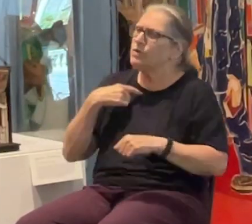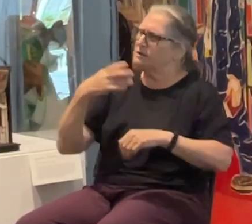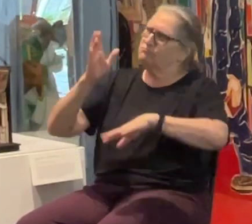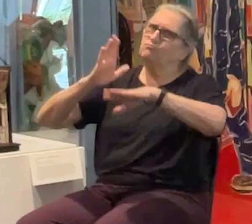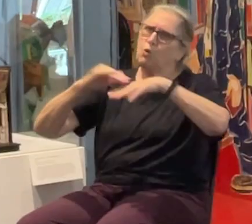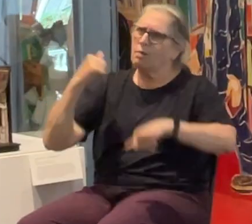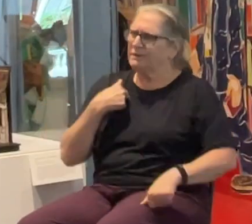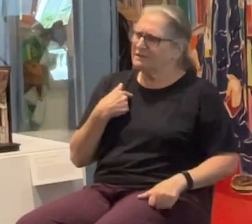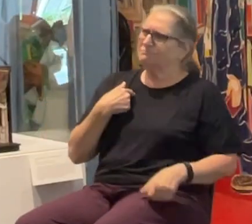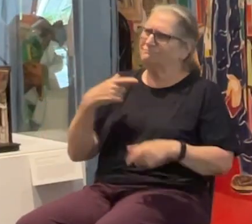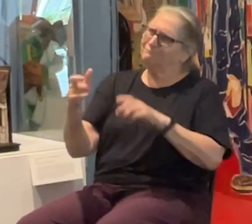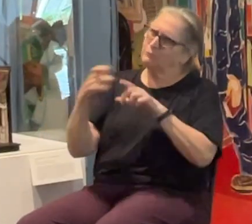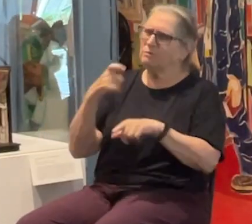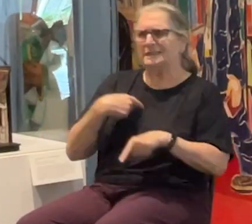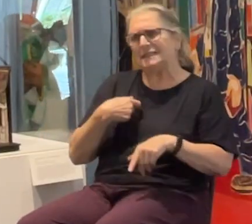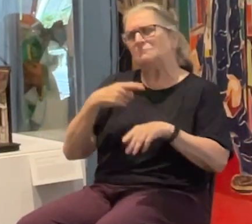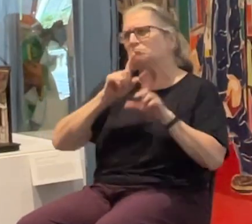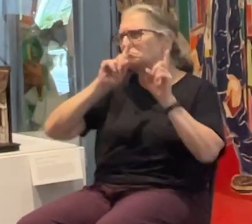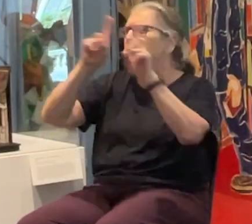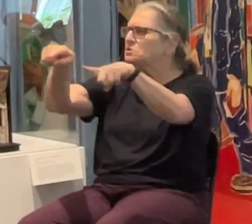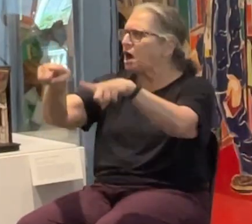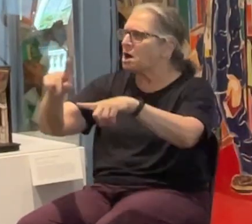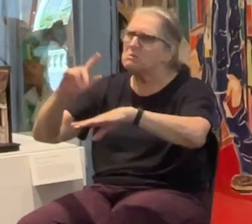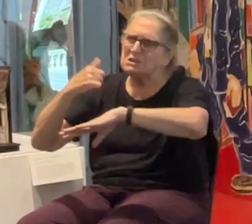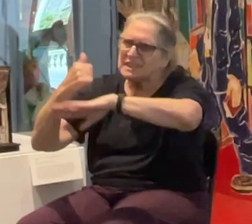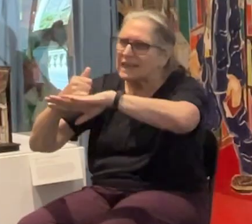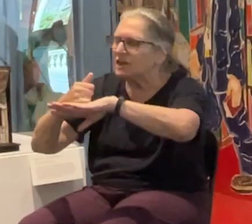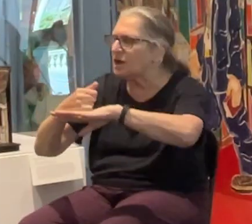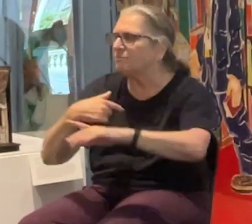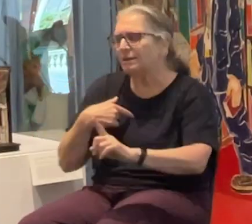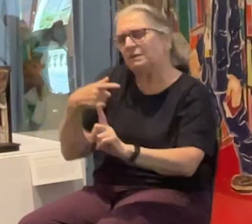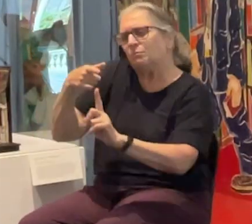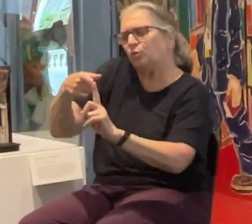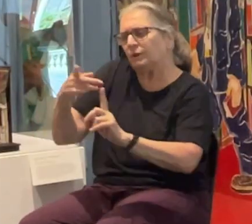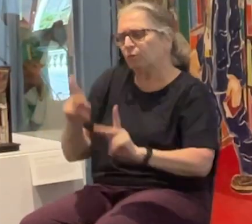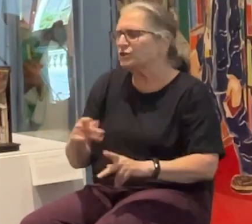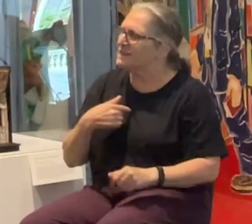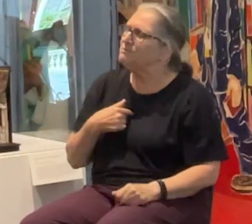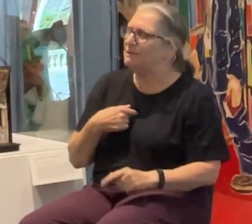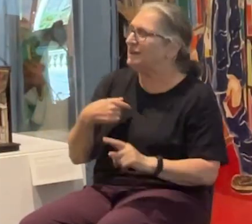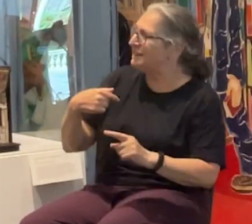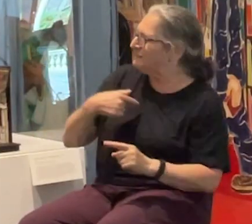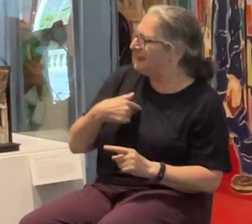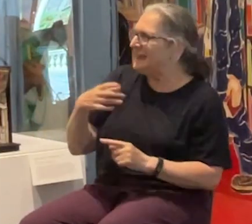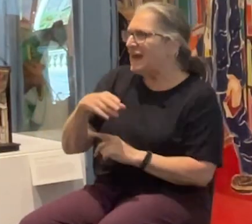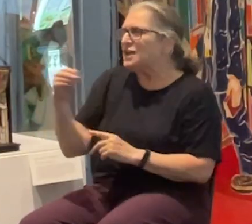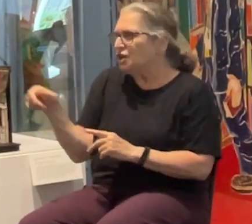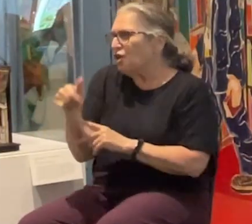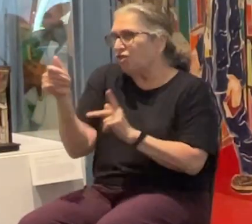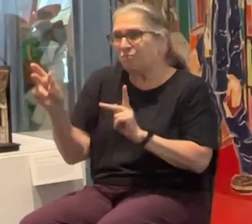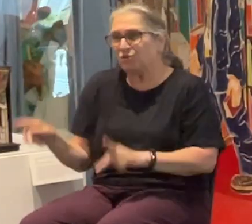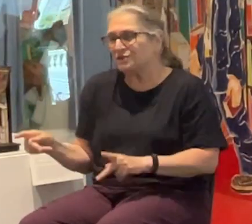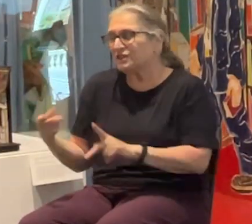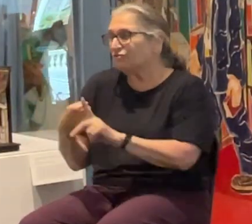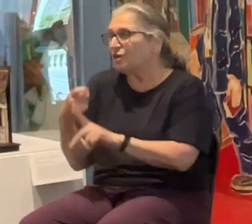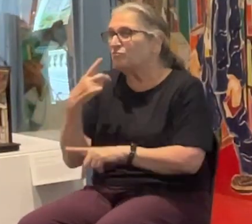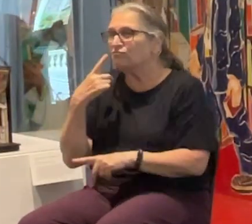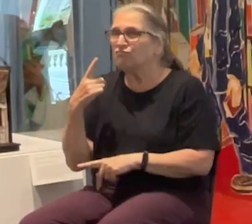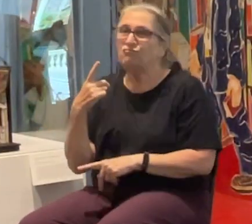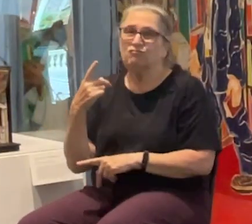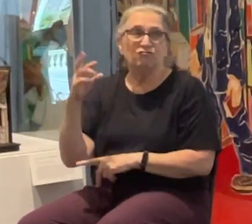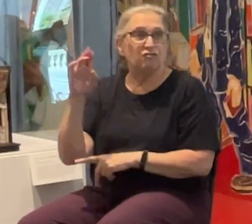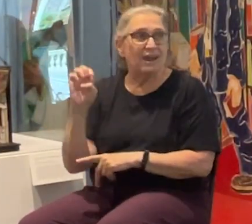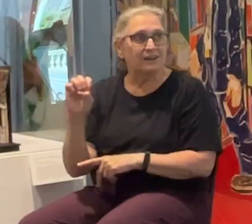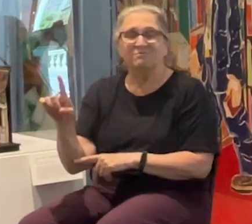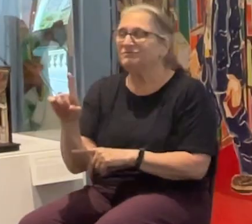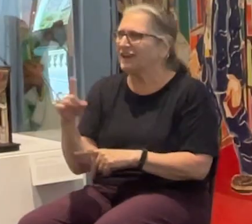and be the point person to set it up. Yeah. Maybe me and another assistant of some era from Red. Mm-hmm. So I've been to Japan